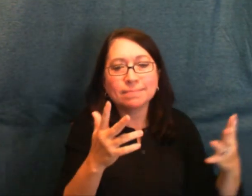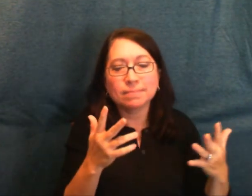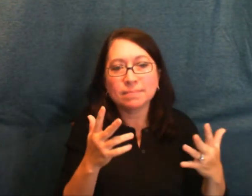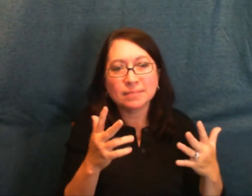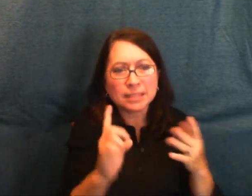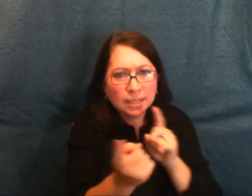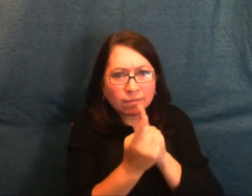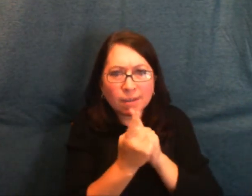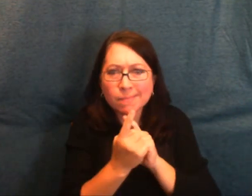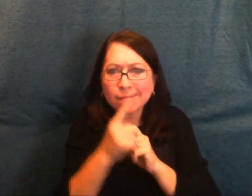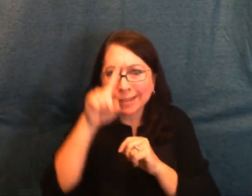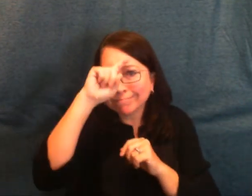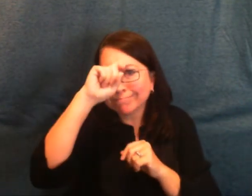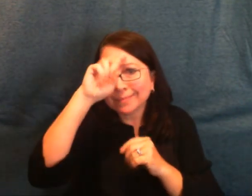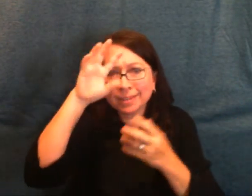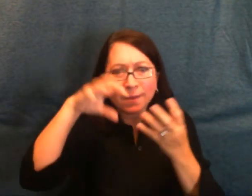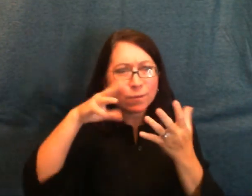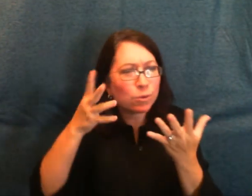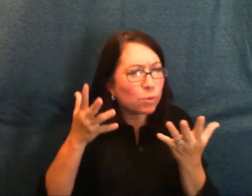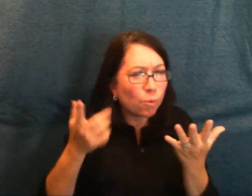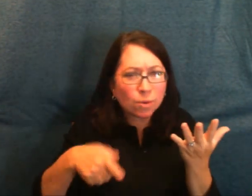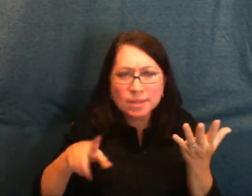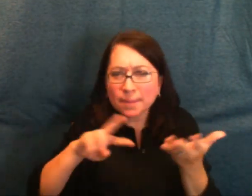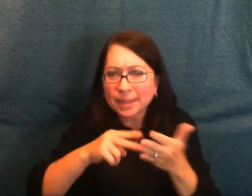questions about it later. So as hard as it is to talk about it,